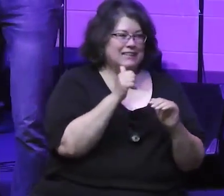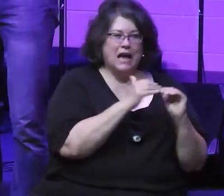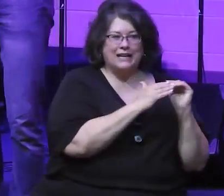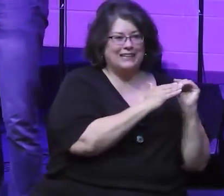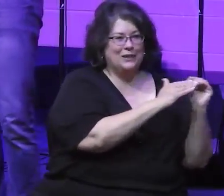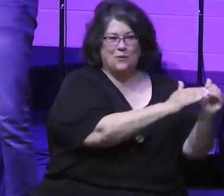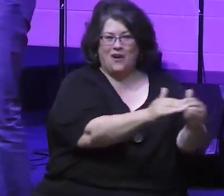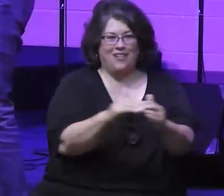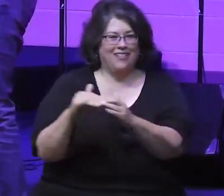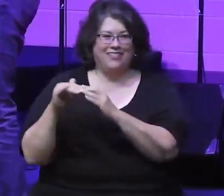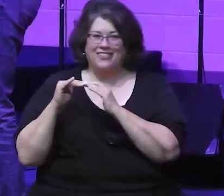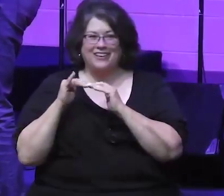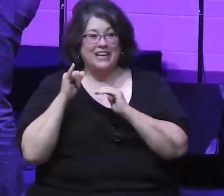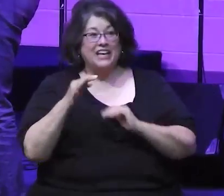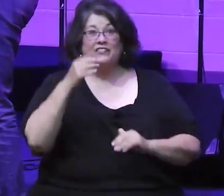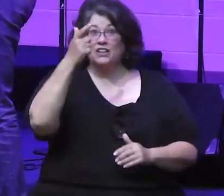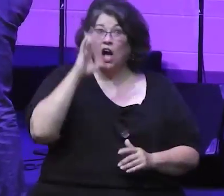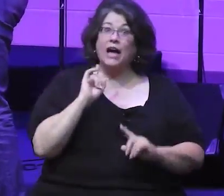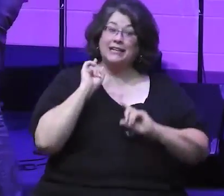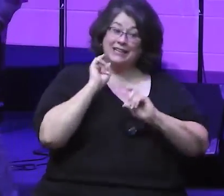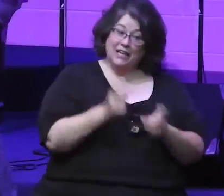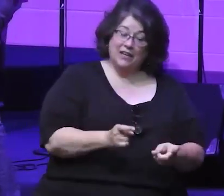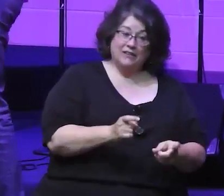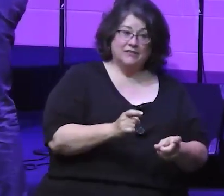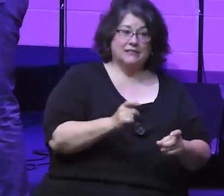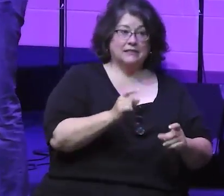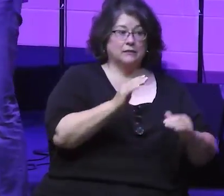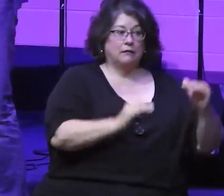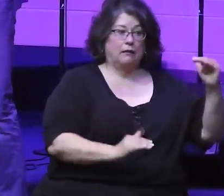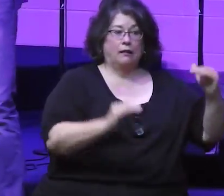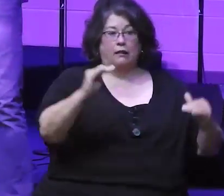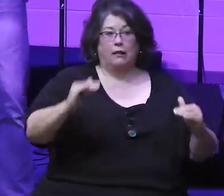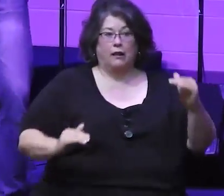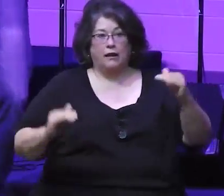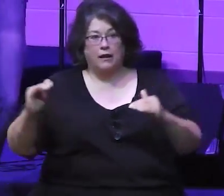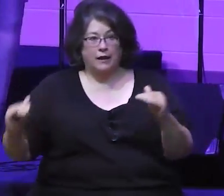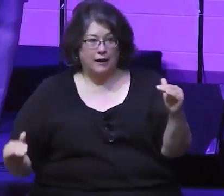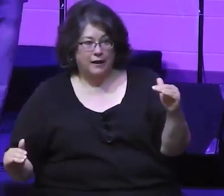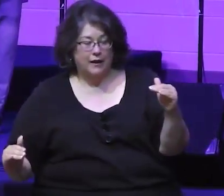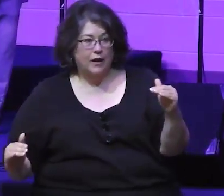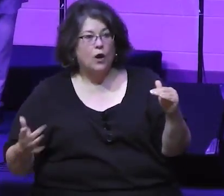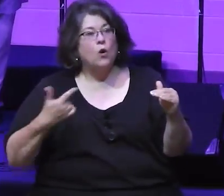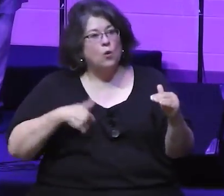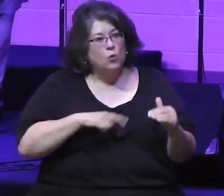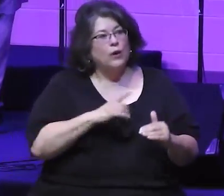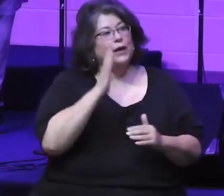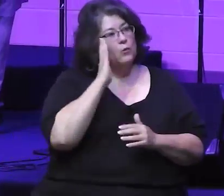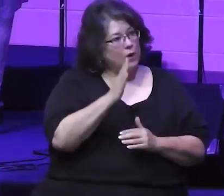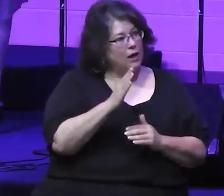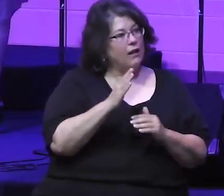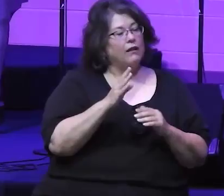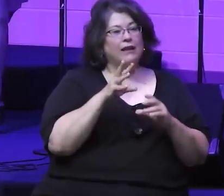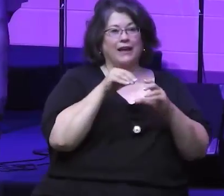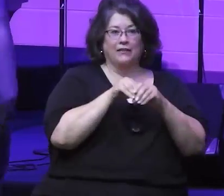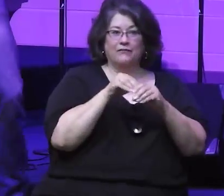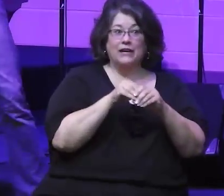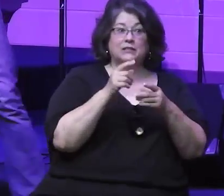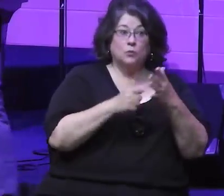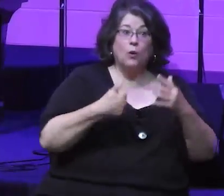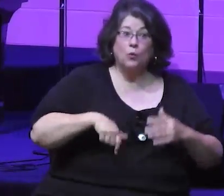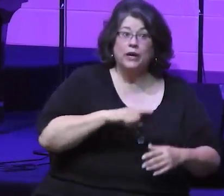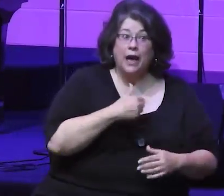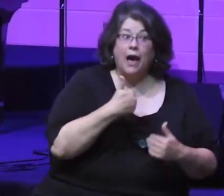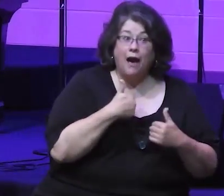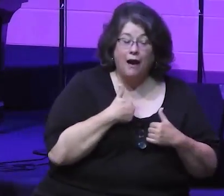all. If God gives unequally, and the expectation is to invest well, we will be investing what we have into life